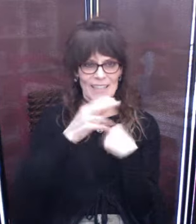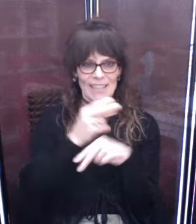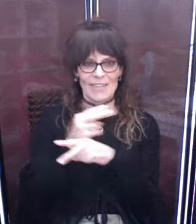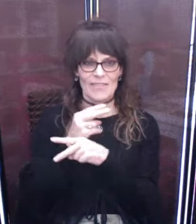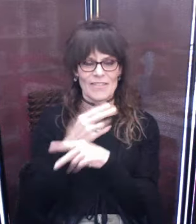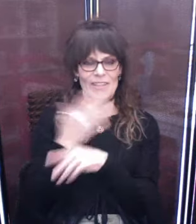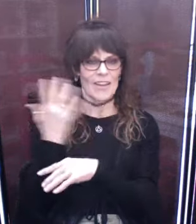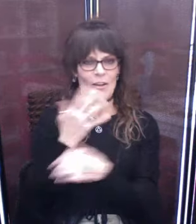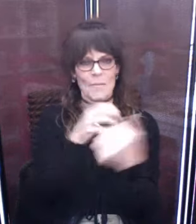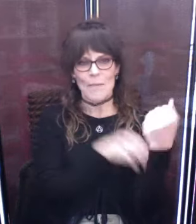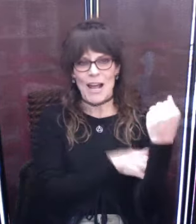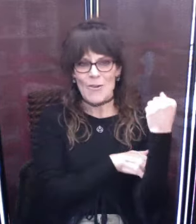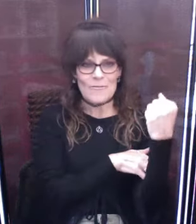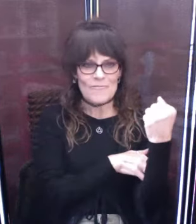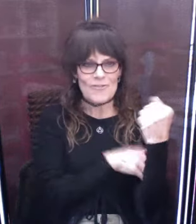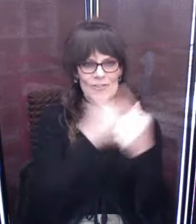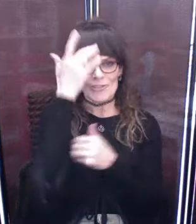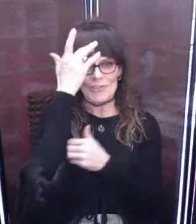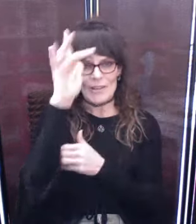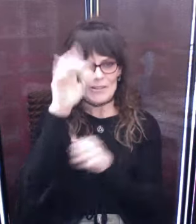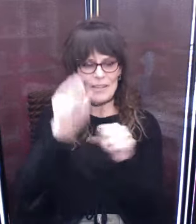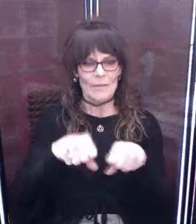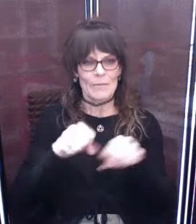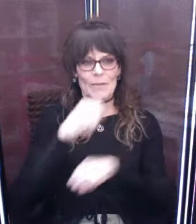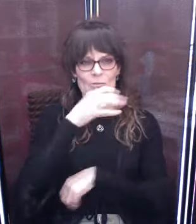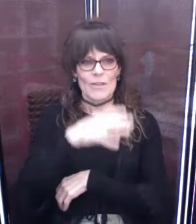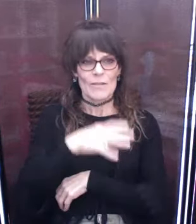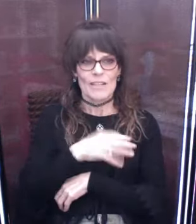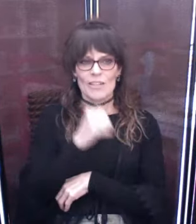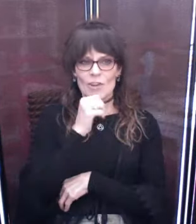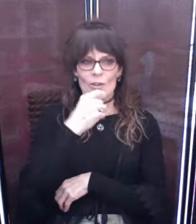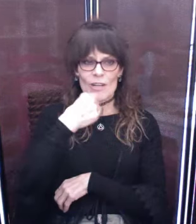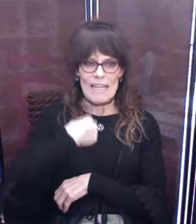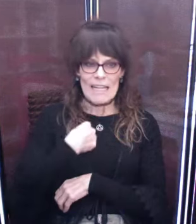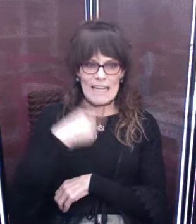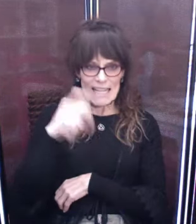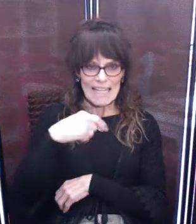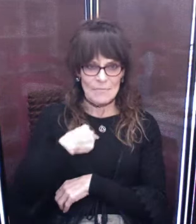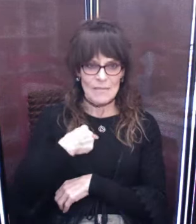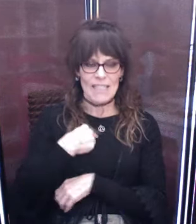powerful, intelligent, capable women. They don't need me to take care of them. They let me.